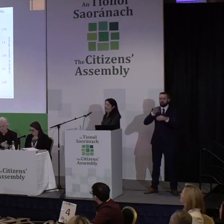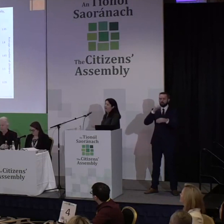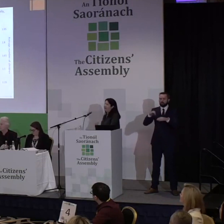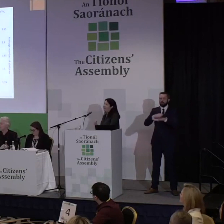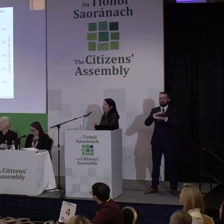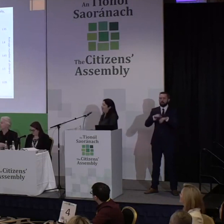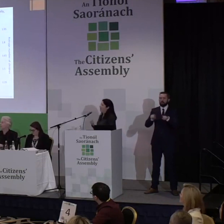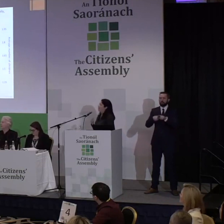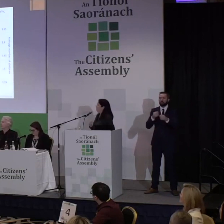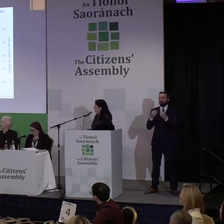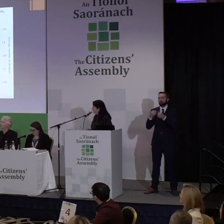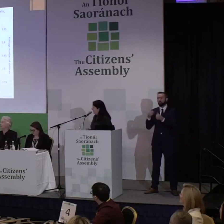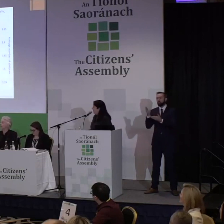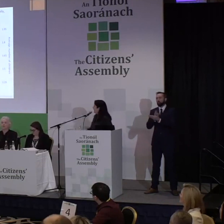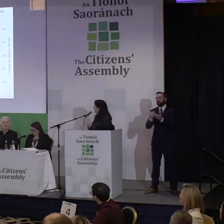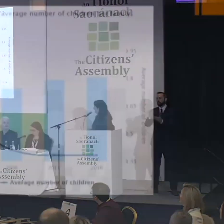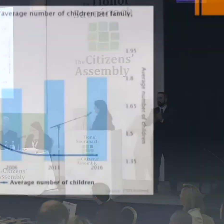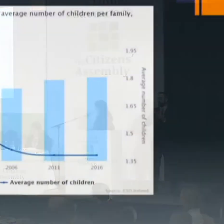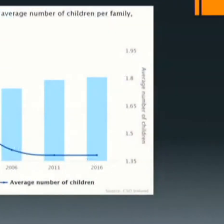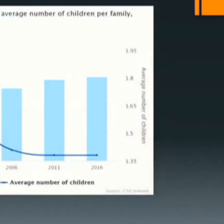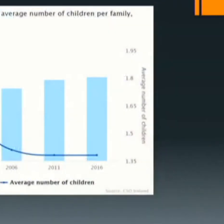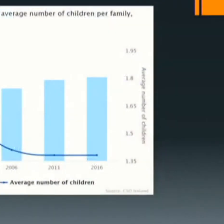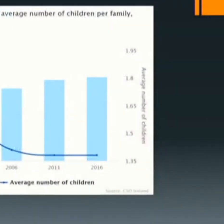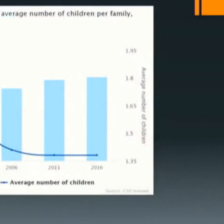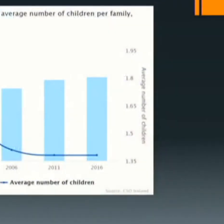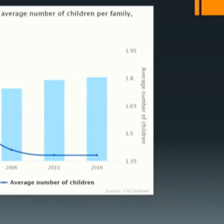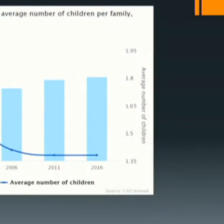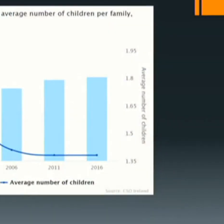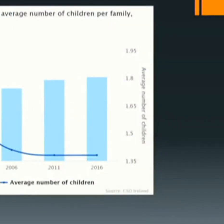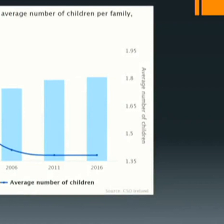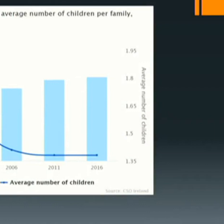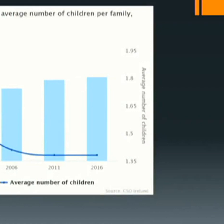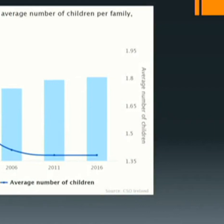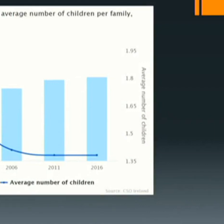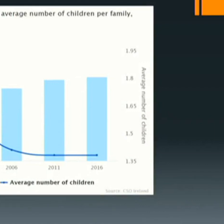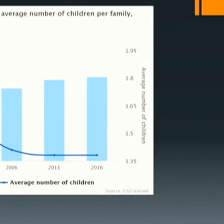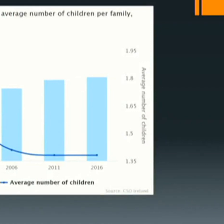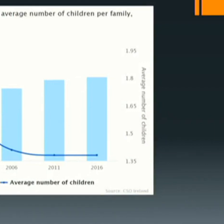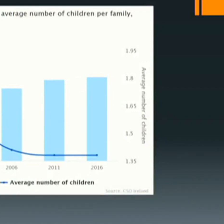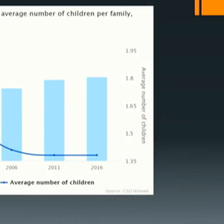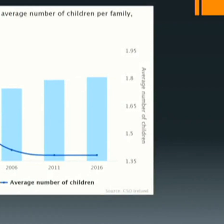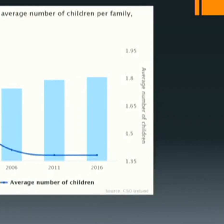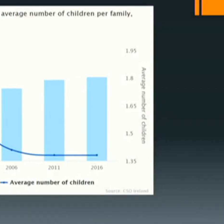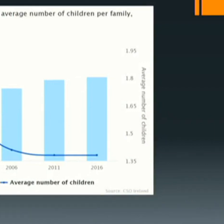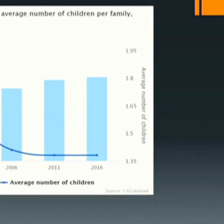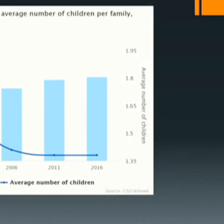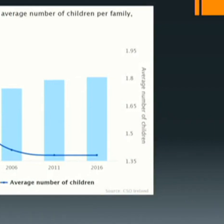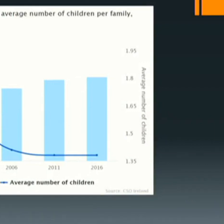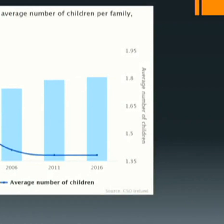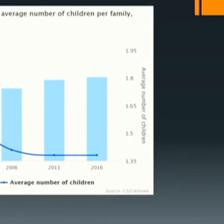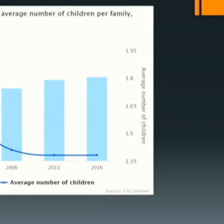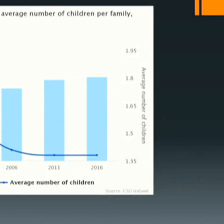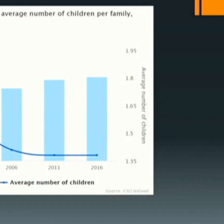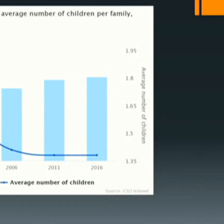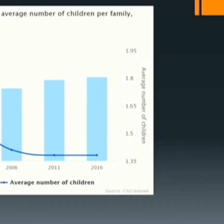Europe. But actually, Ireland traditionally had lower marriage rates than other European countries for the reasons I outlined earlier. There was, if